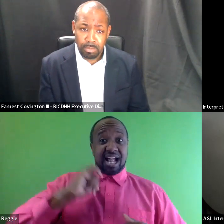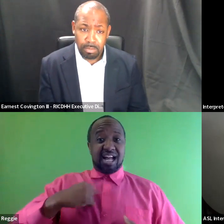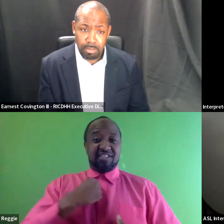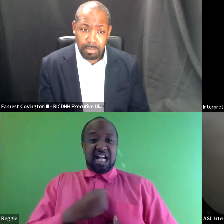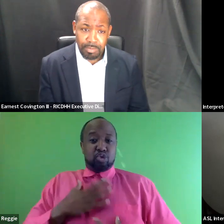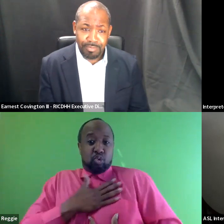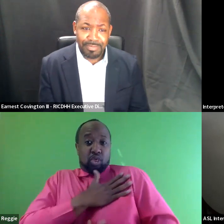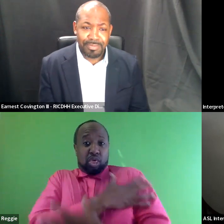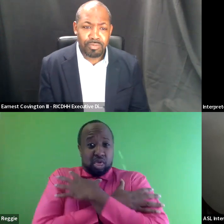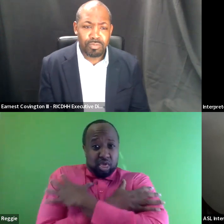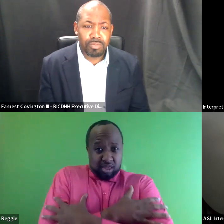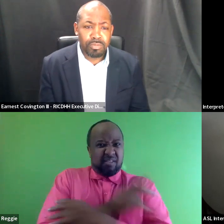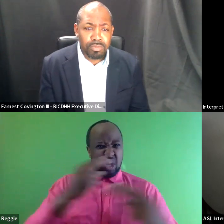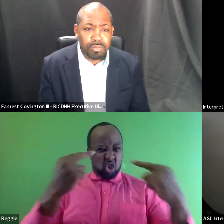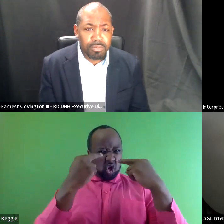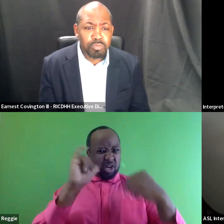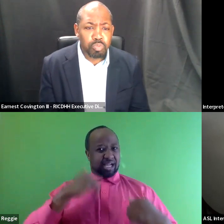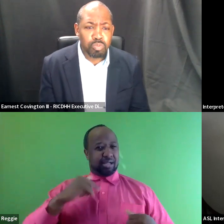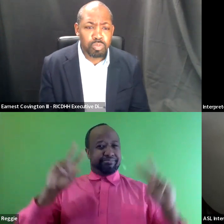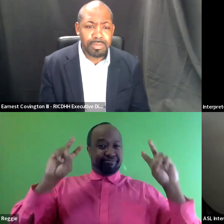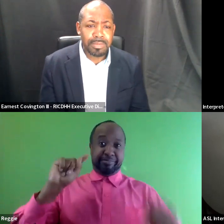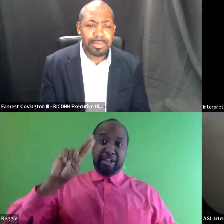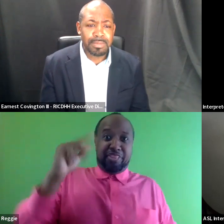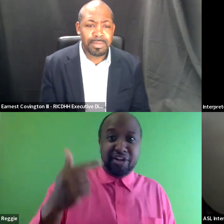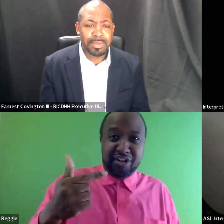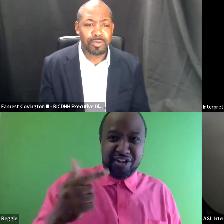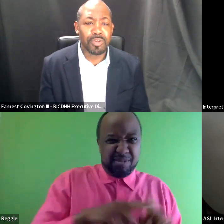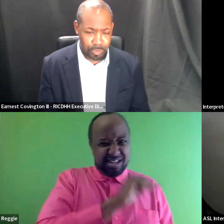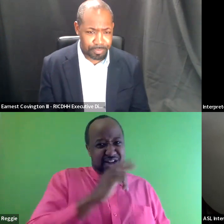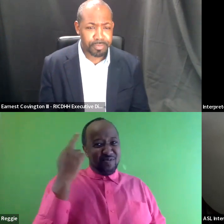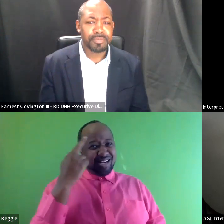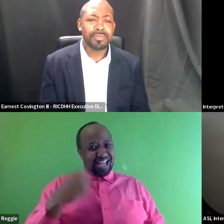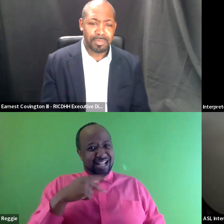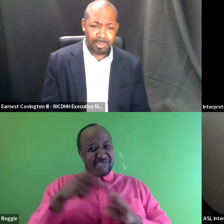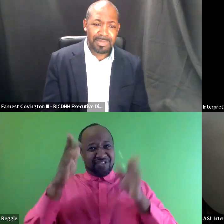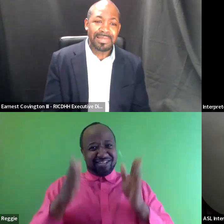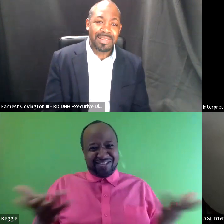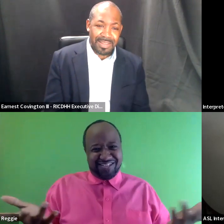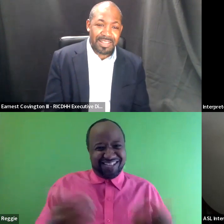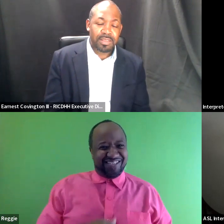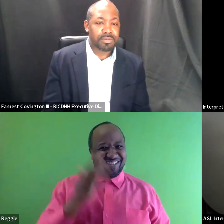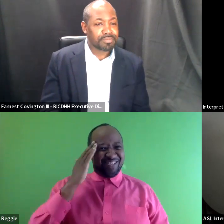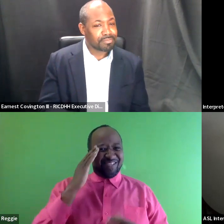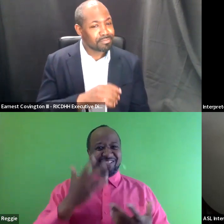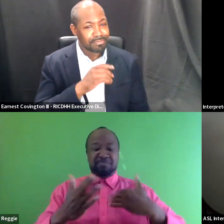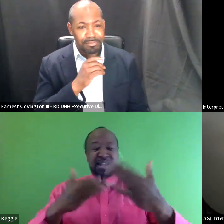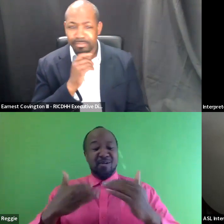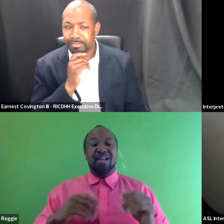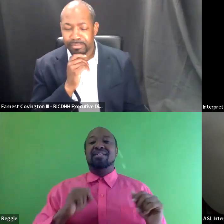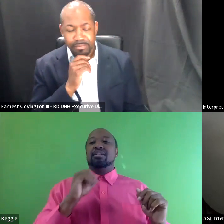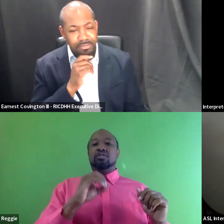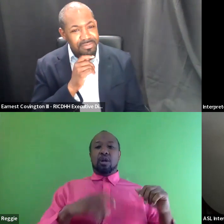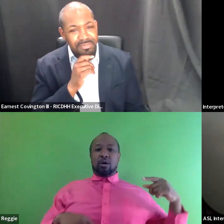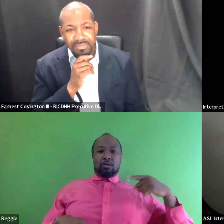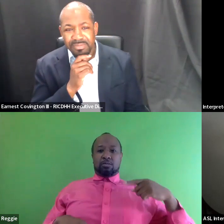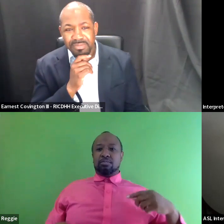So, how you dress changes how they look at you. They thought, oh, I'm a thug, right? They